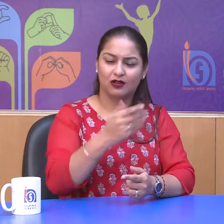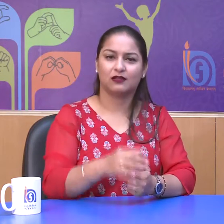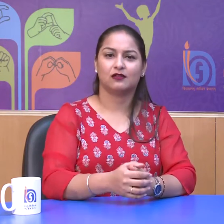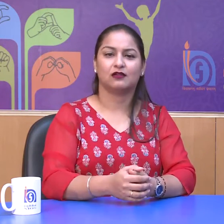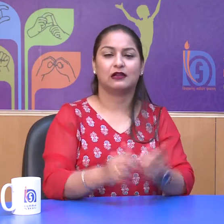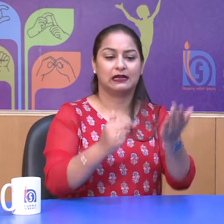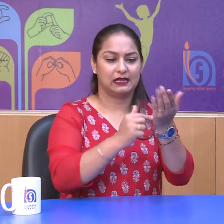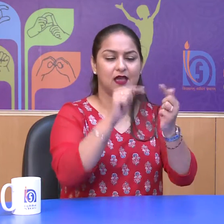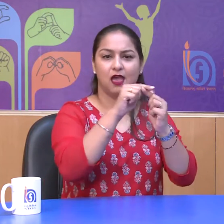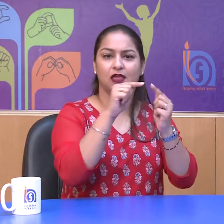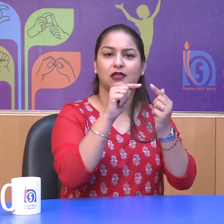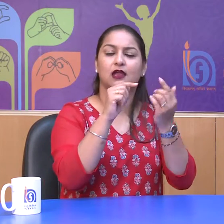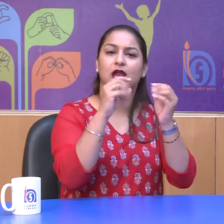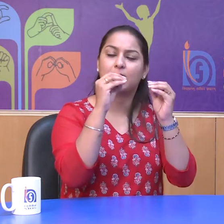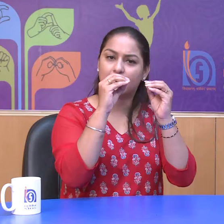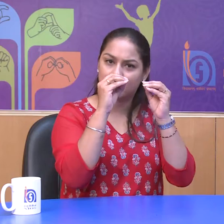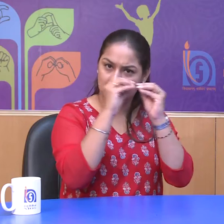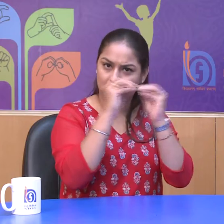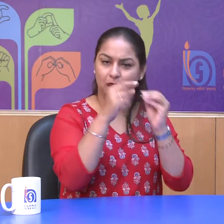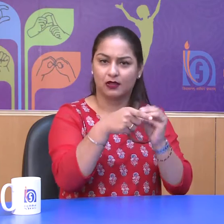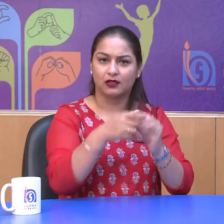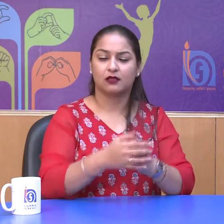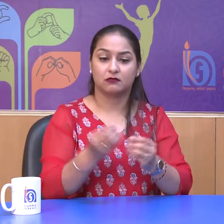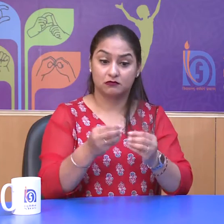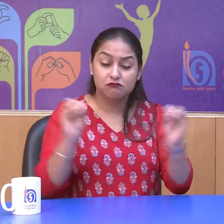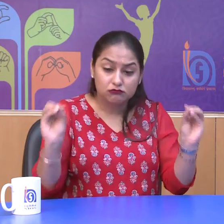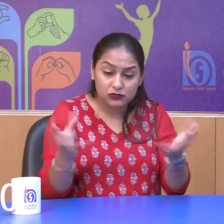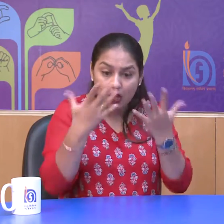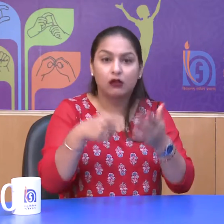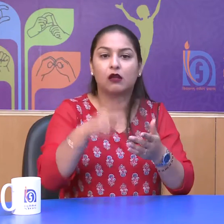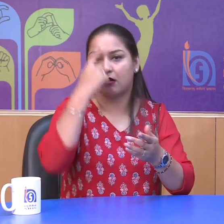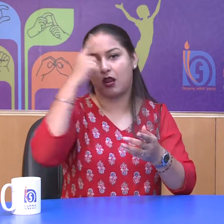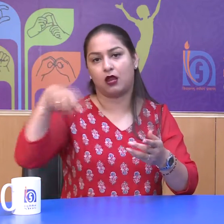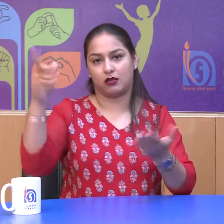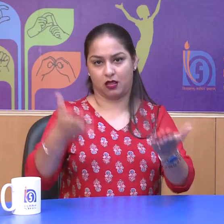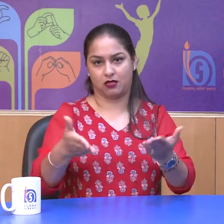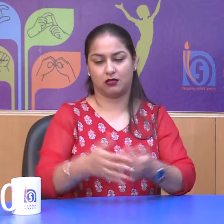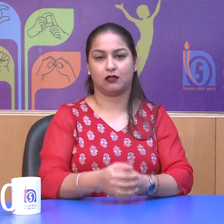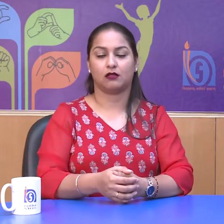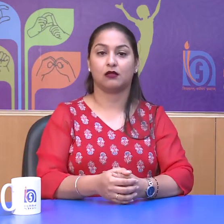UNANITIBB, of medicine flourished in India during the medieval period.